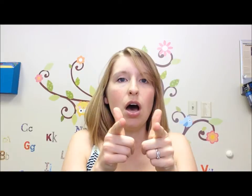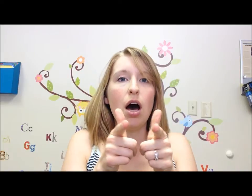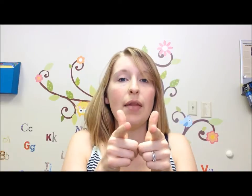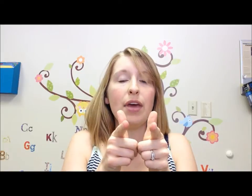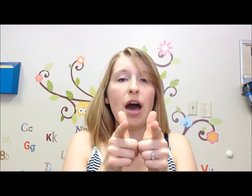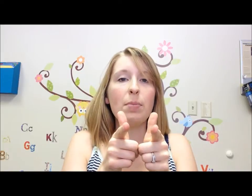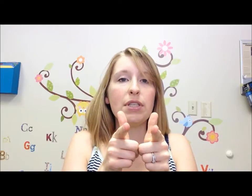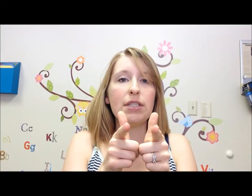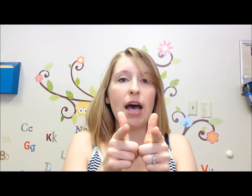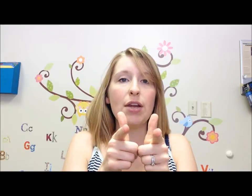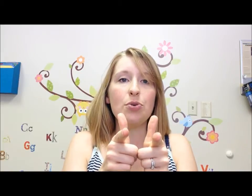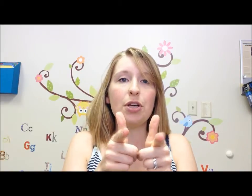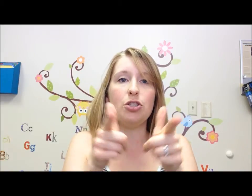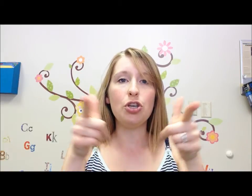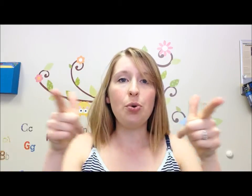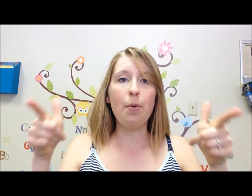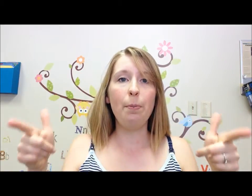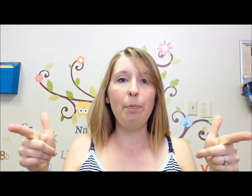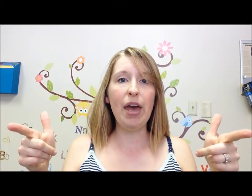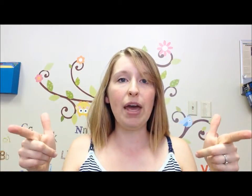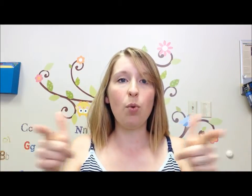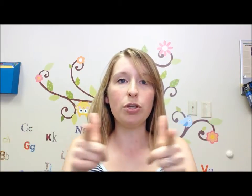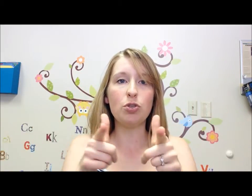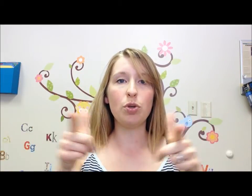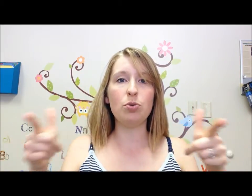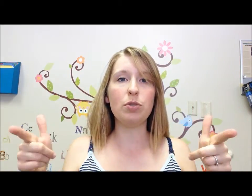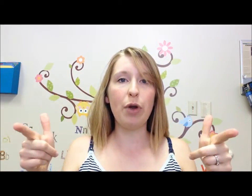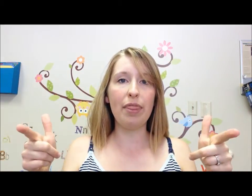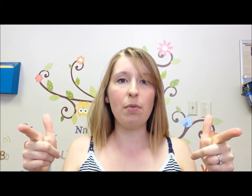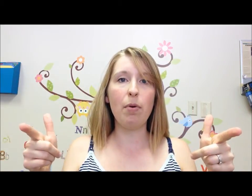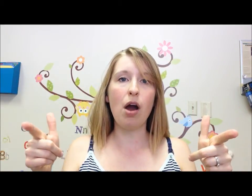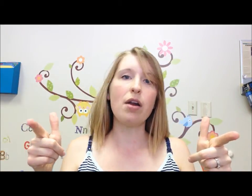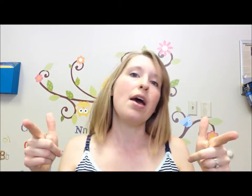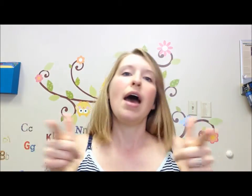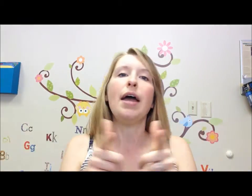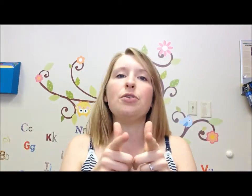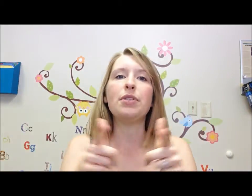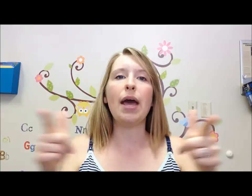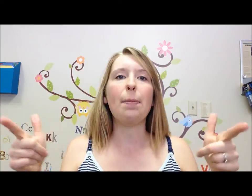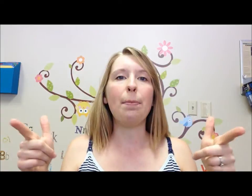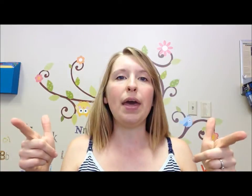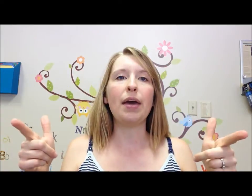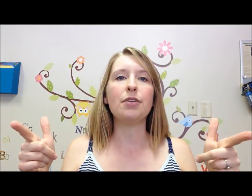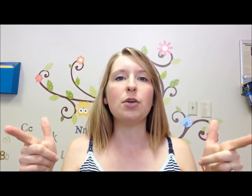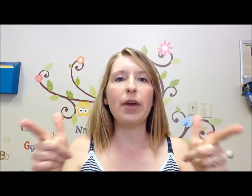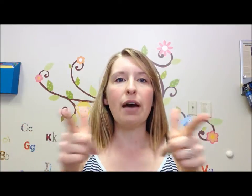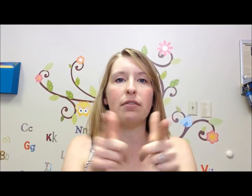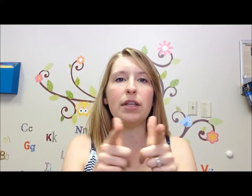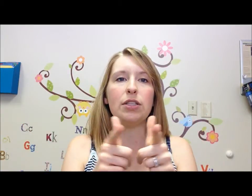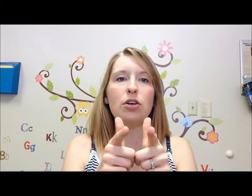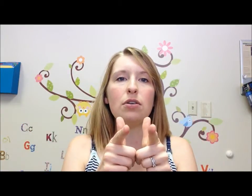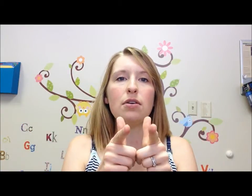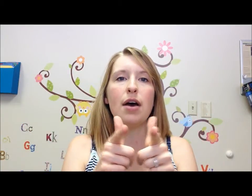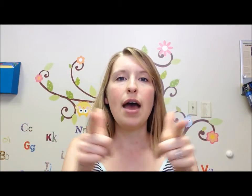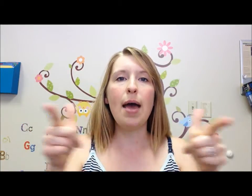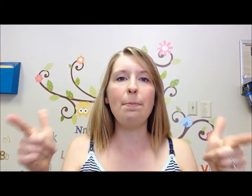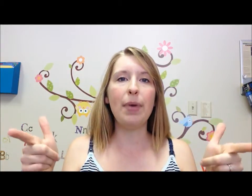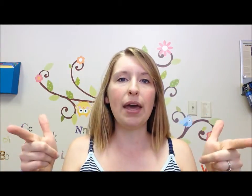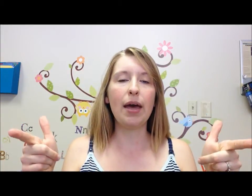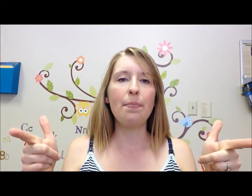On the opposite side, you can do big, which is when you spread them apart and you say big. So we have little and big.